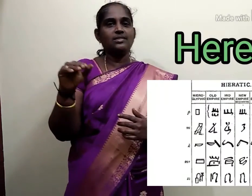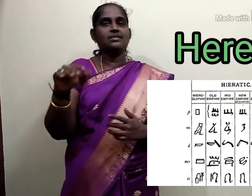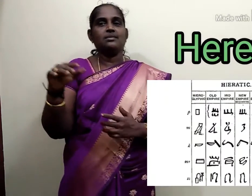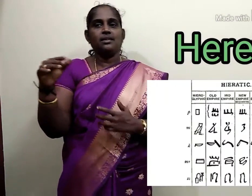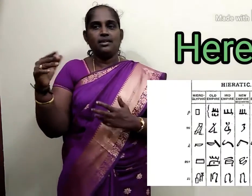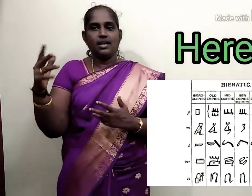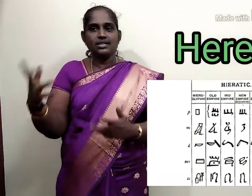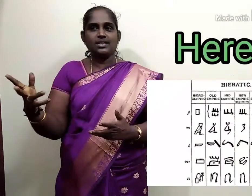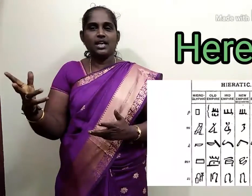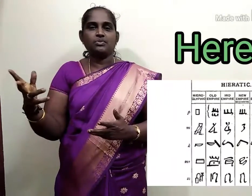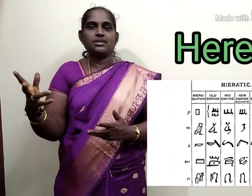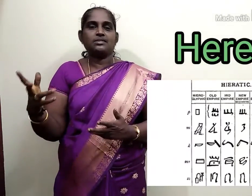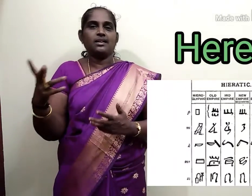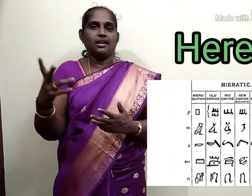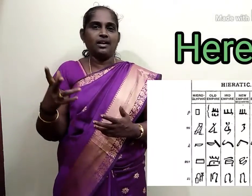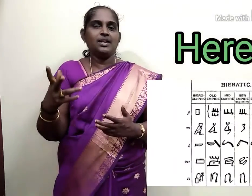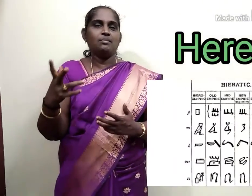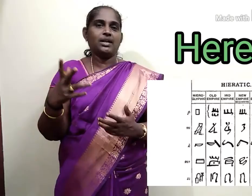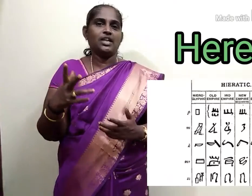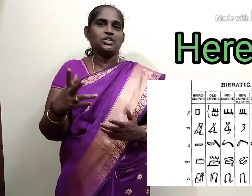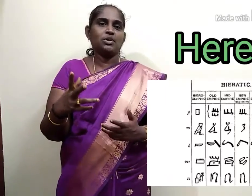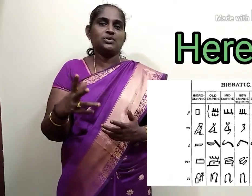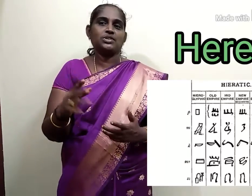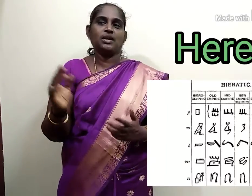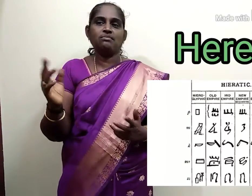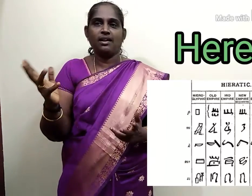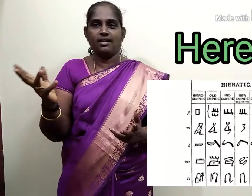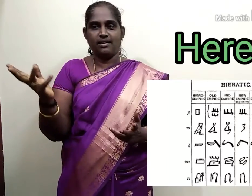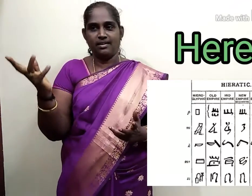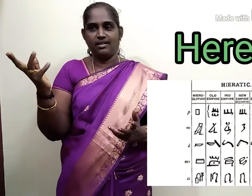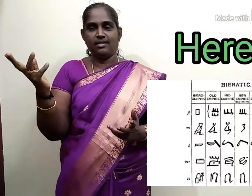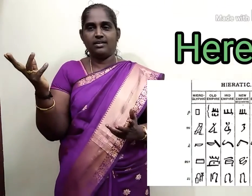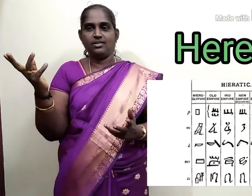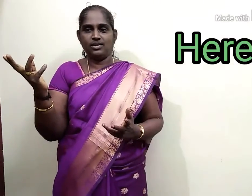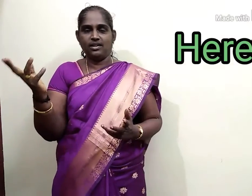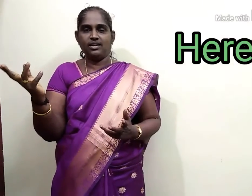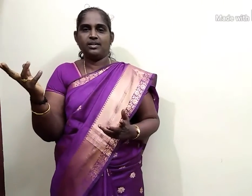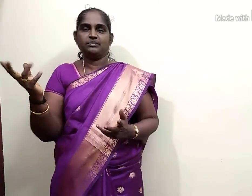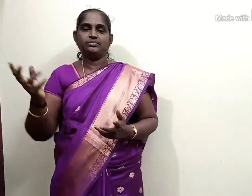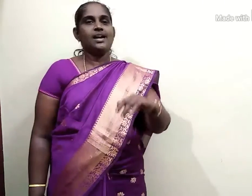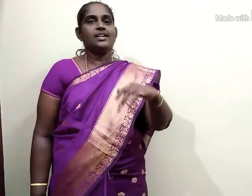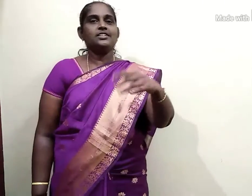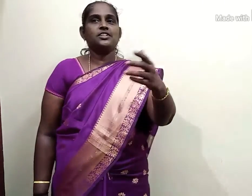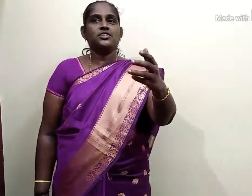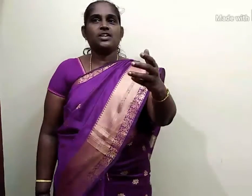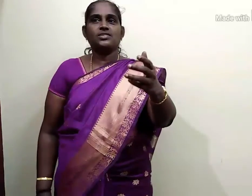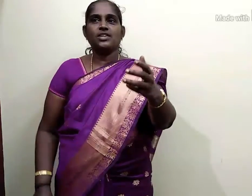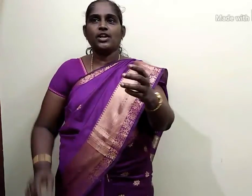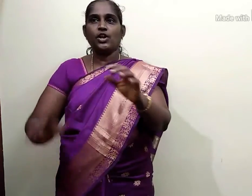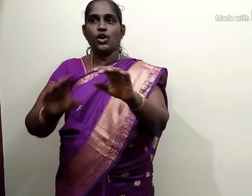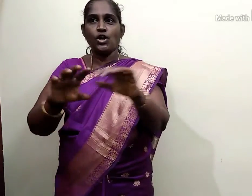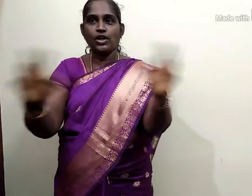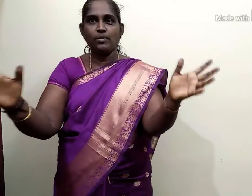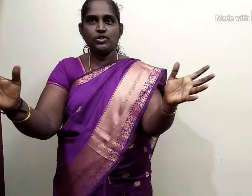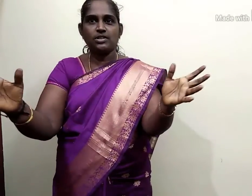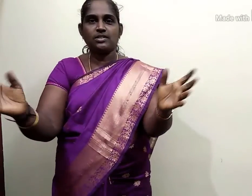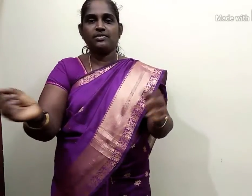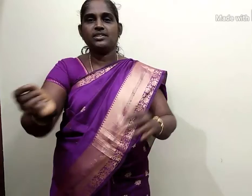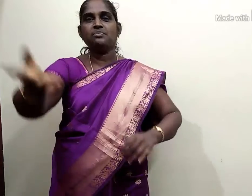this inscriptions in British Museum, London. Okay. Characteristics and contributions of